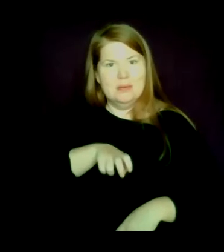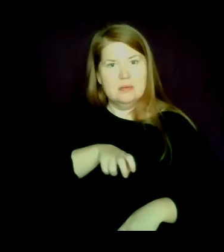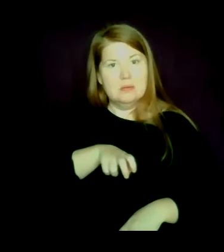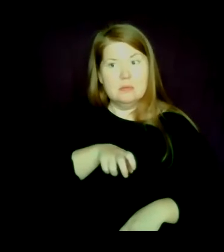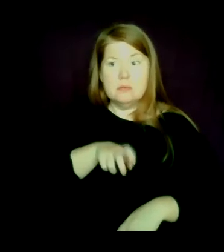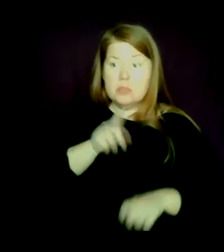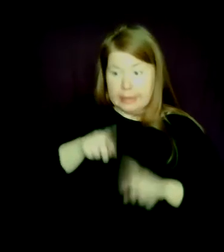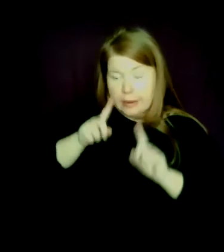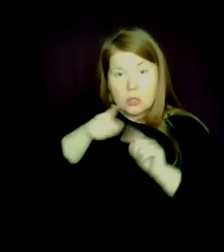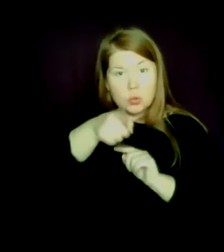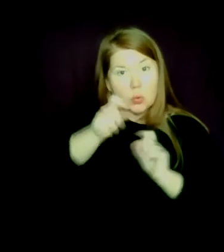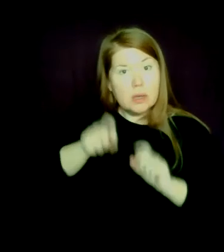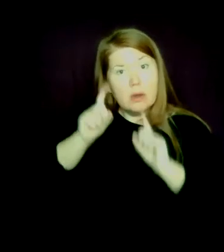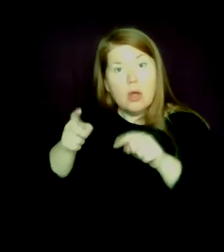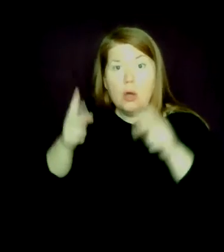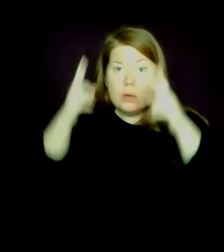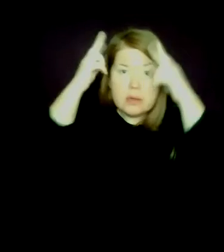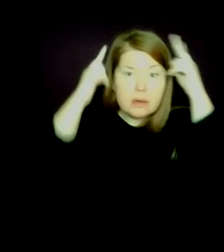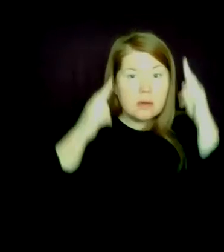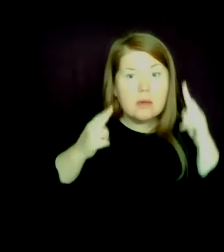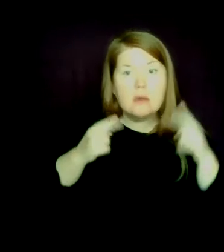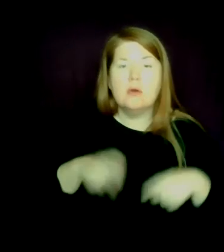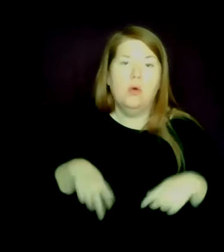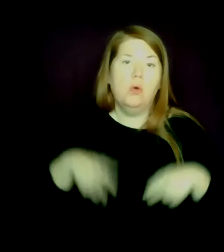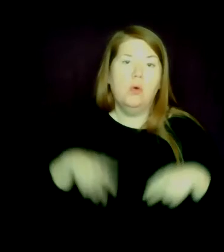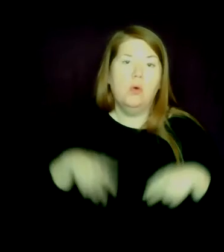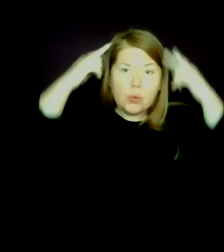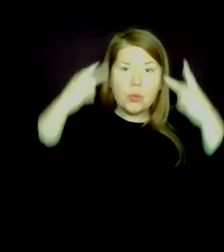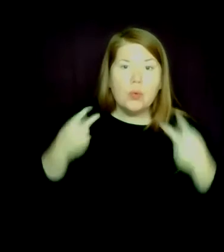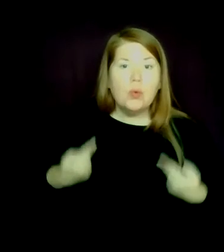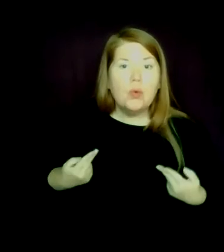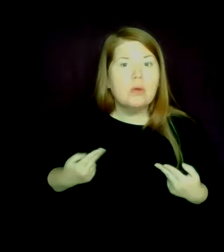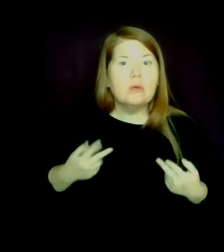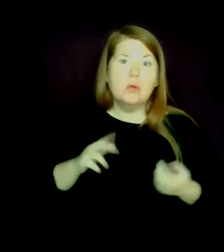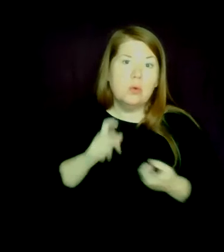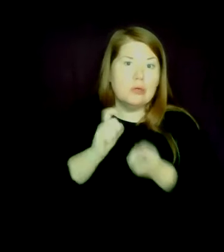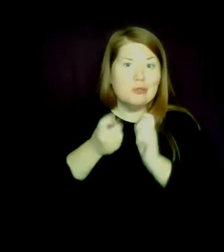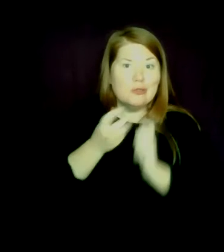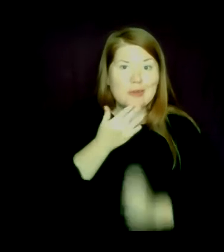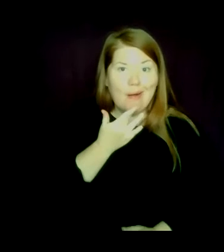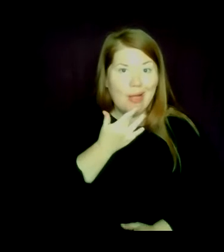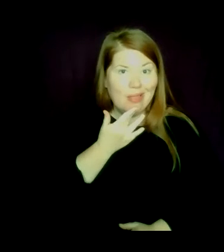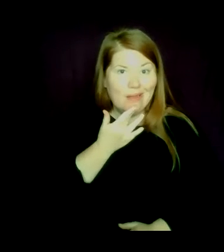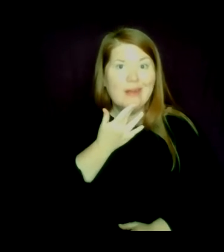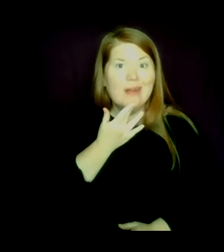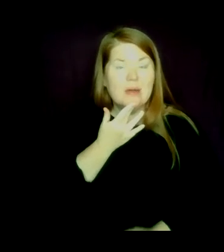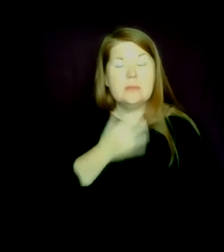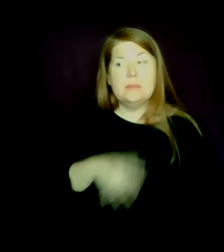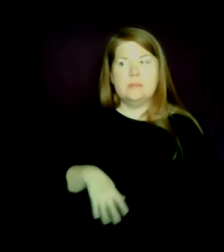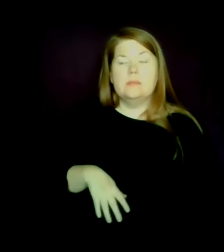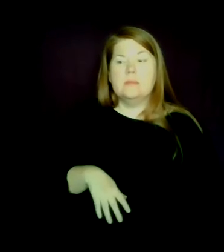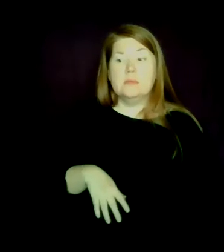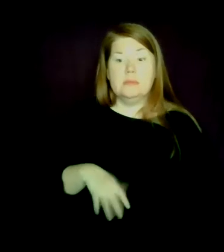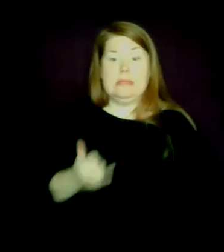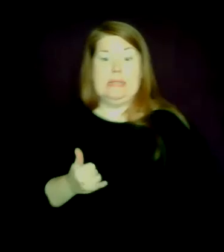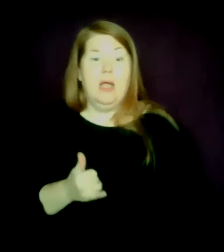maybe you get your hair curled, or some people get their hair changed to a different color. What is her mom's job?